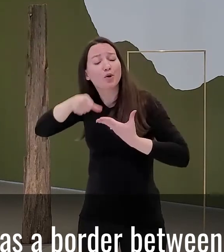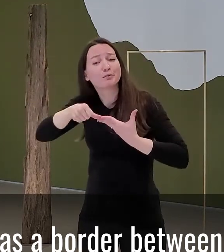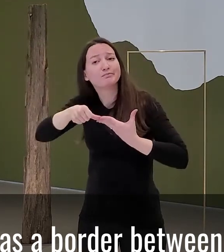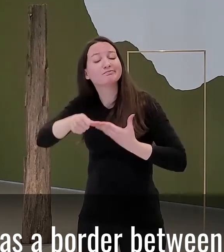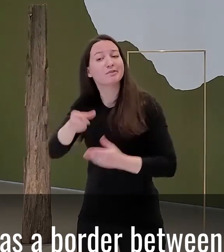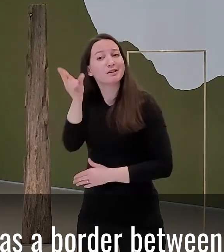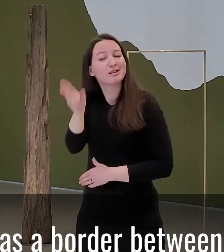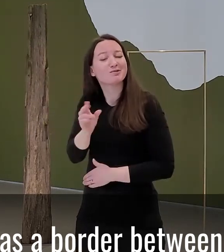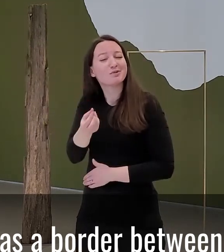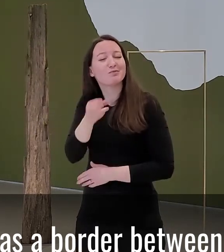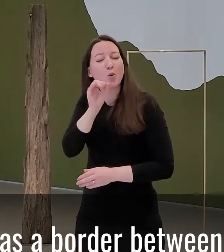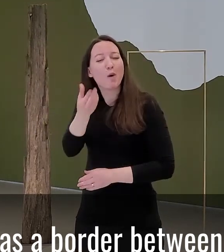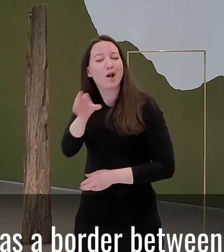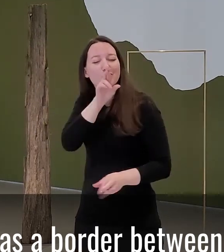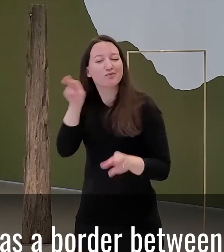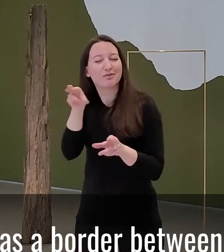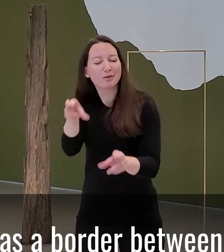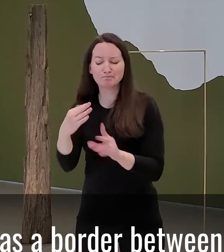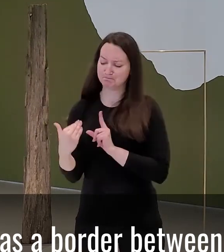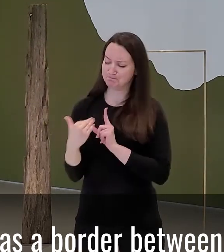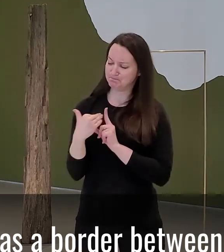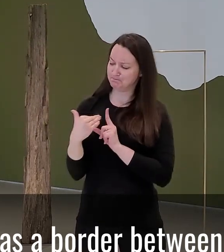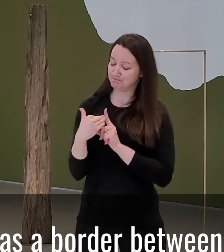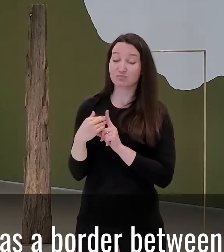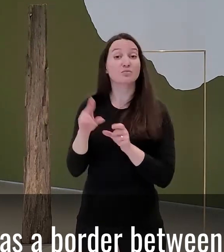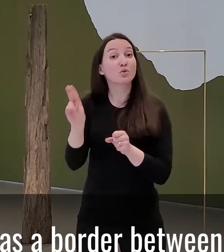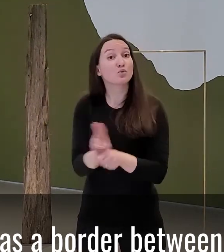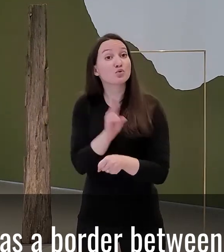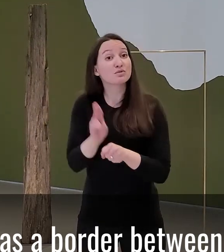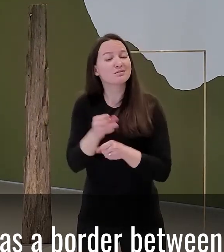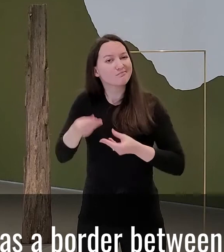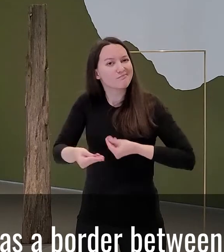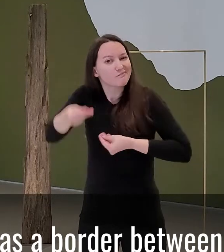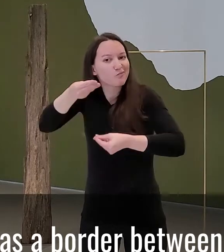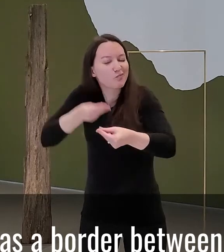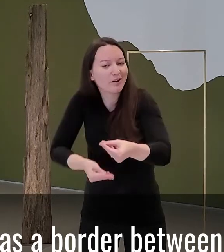between enslavement and freedom, and industrialization.